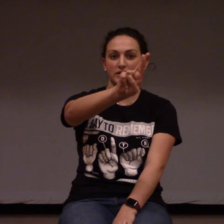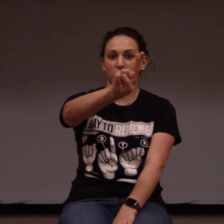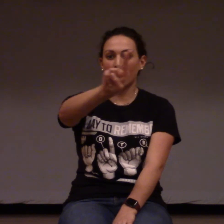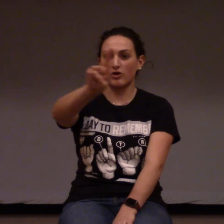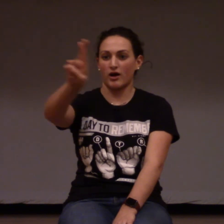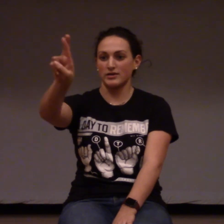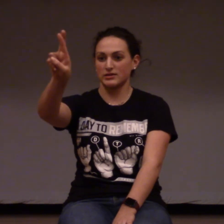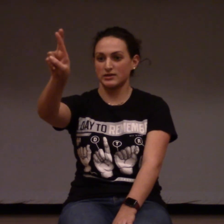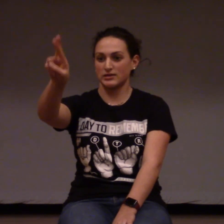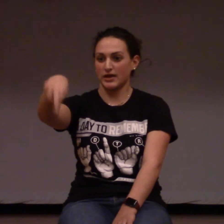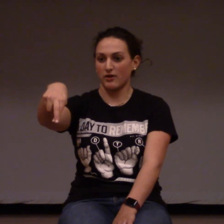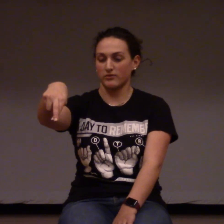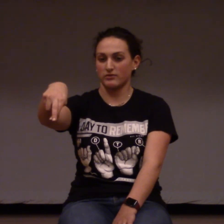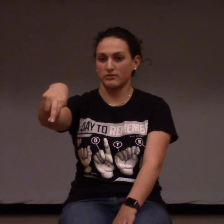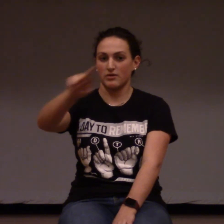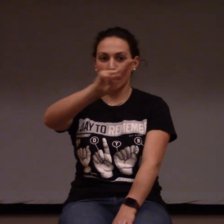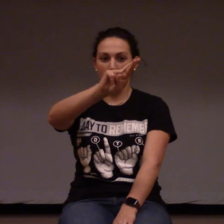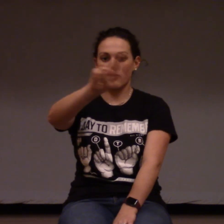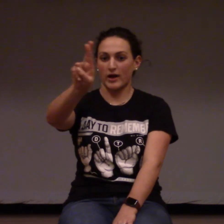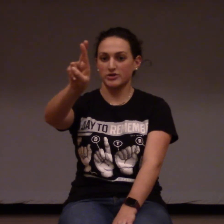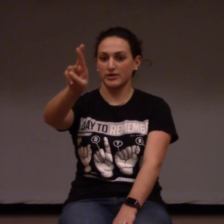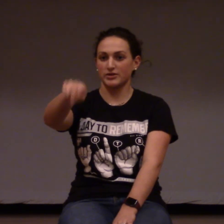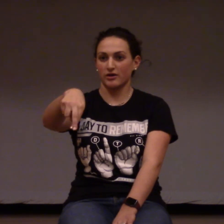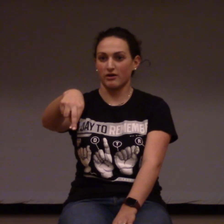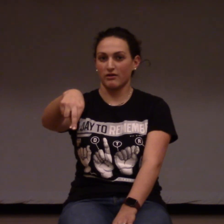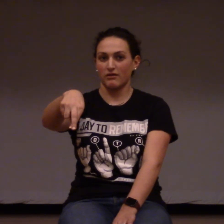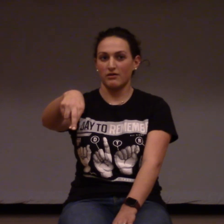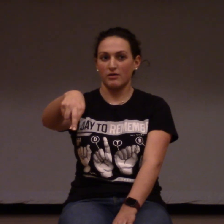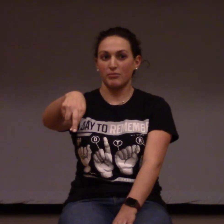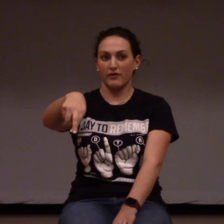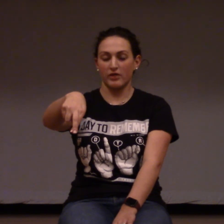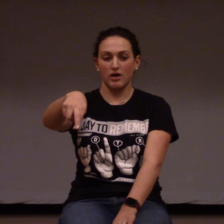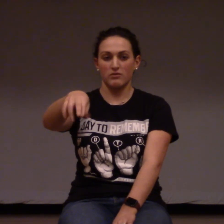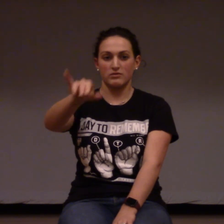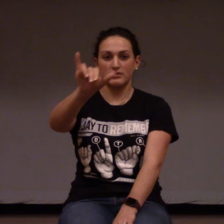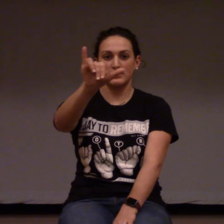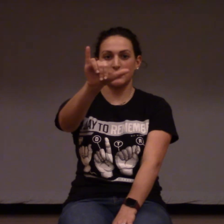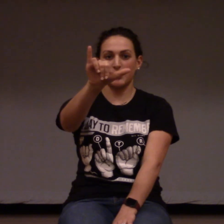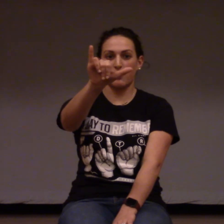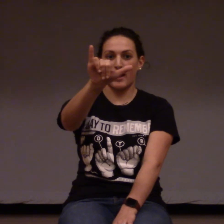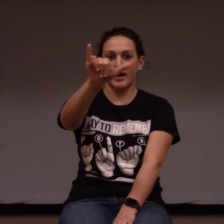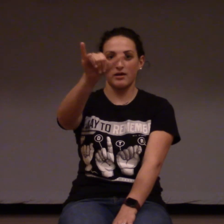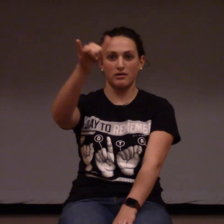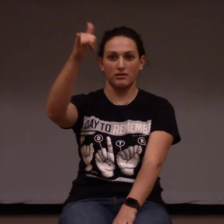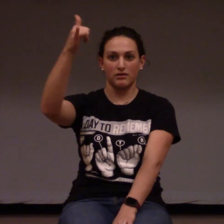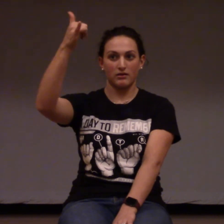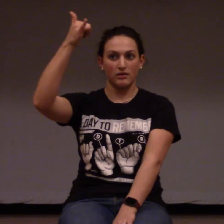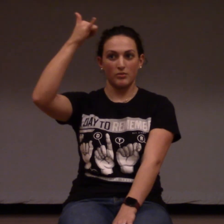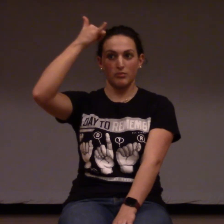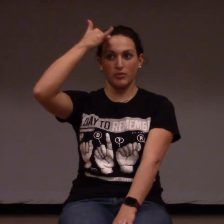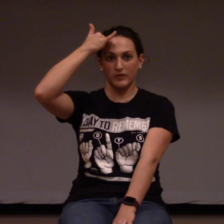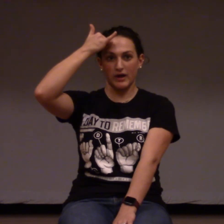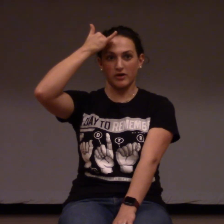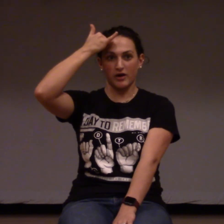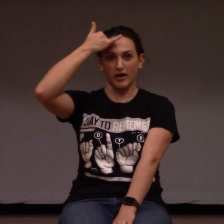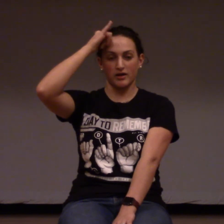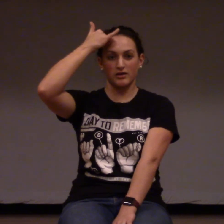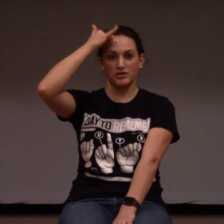go across and down. Rochester. Buffalo, it's going to be a Y. Put that on your head. Shake